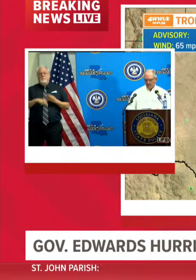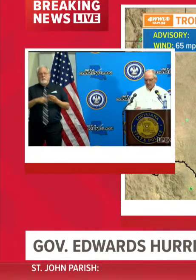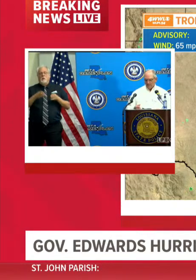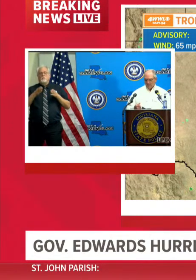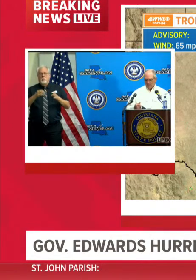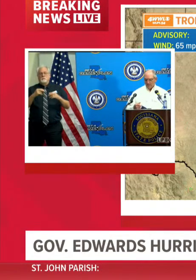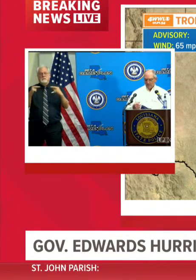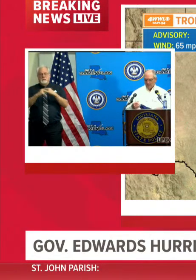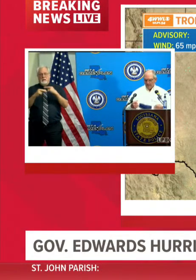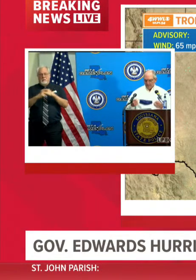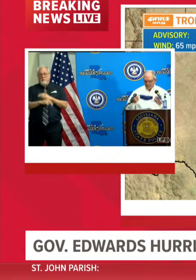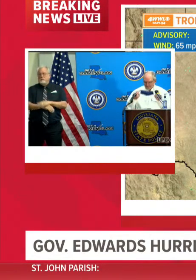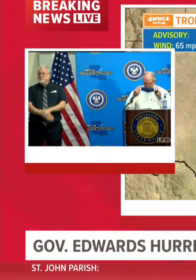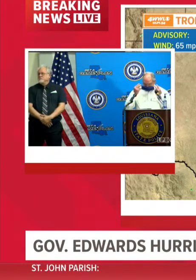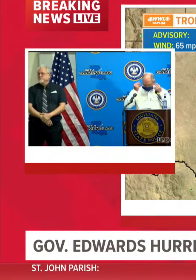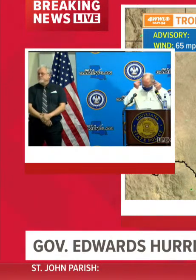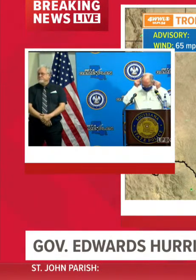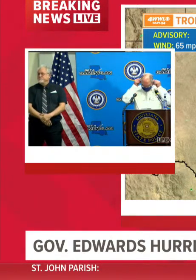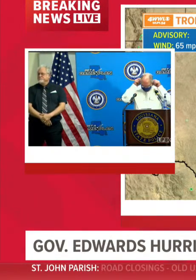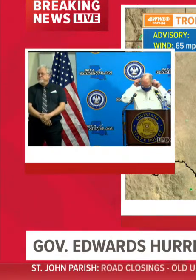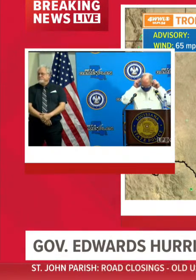and highways of Louisiana.